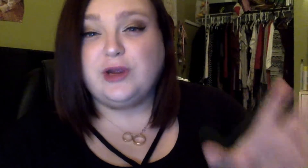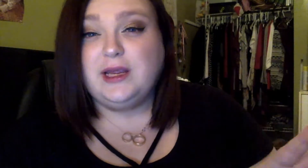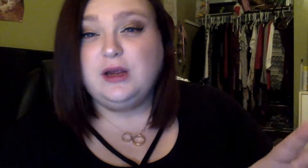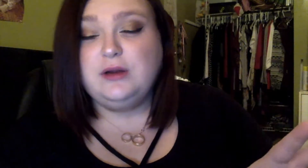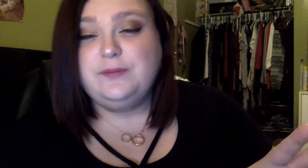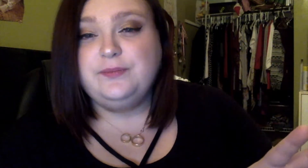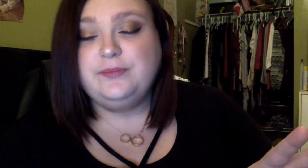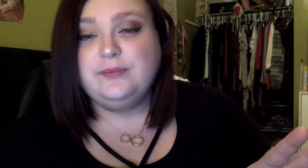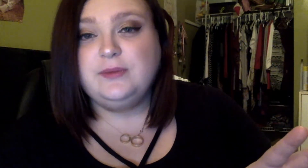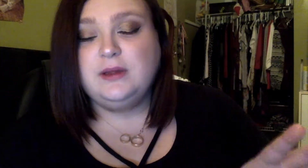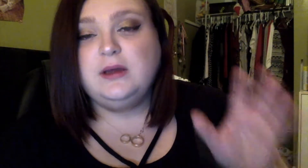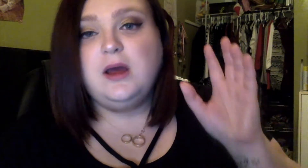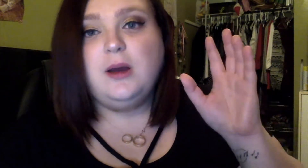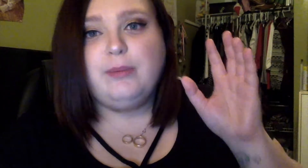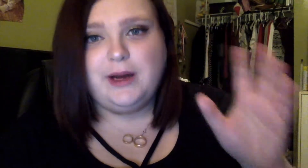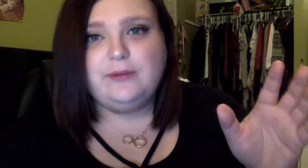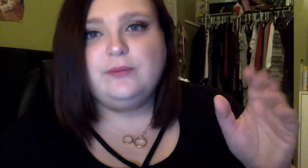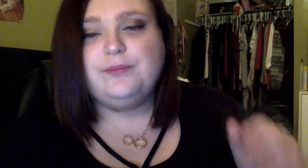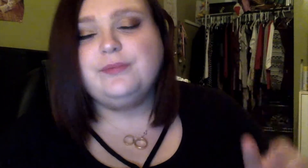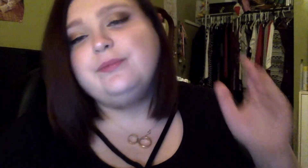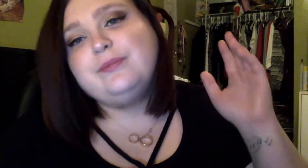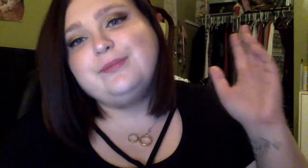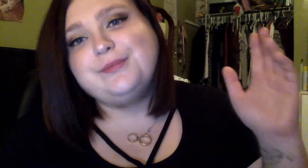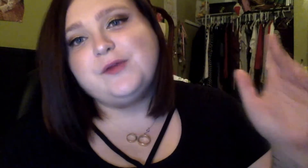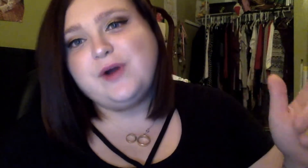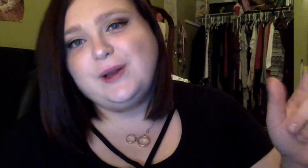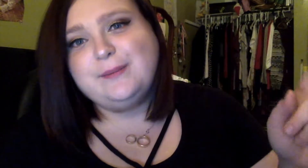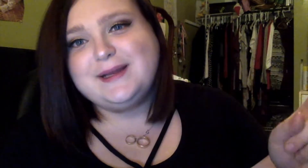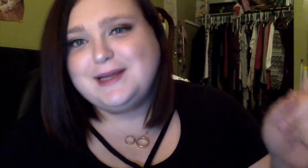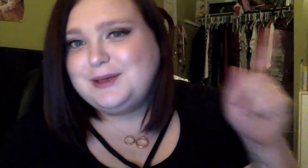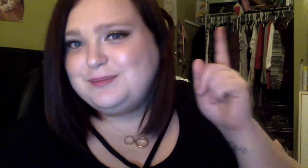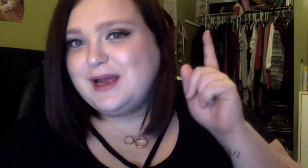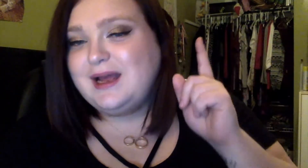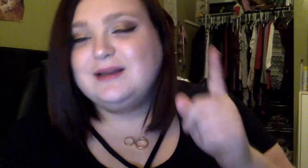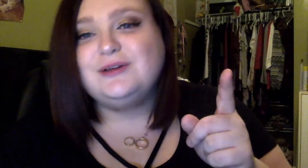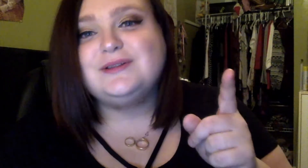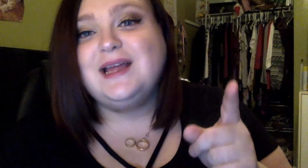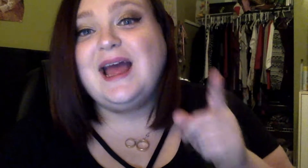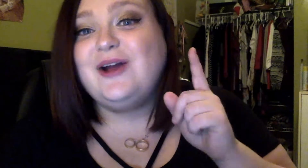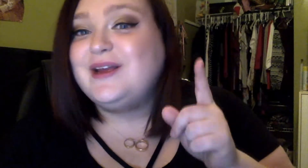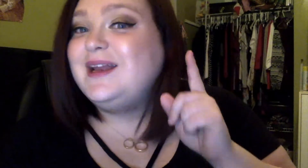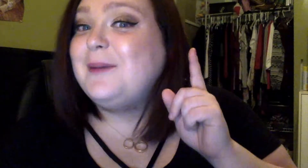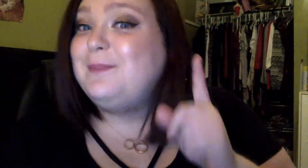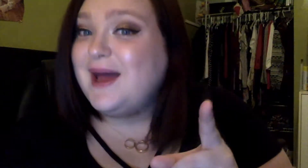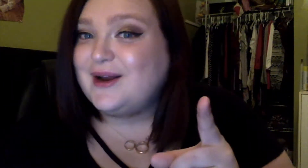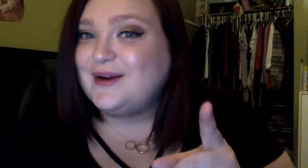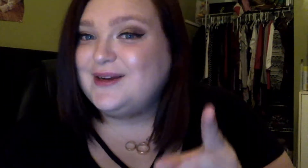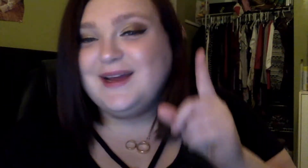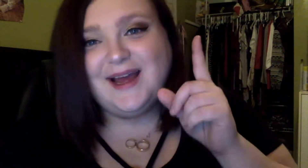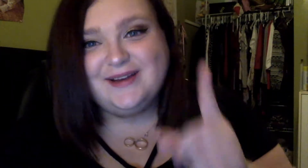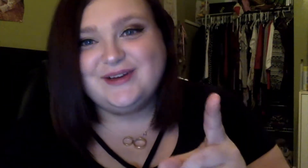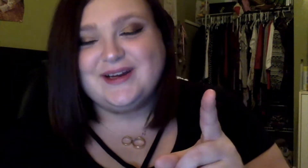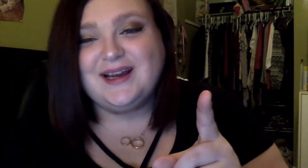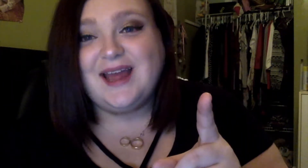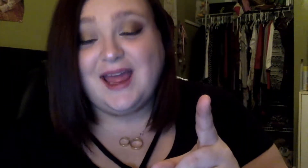trickier. But follow my tips and you'll see how you can get better at learning